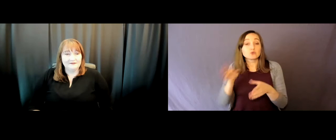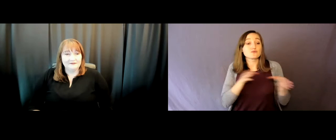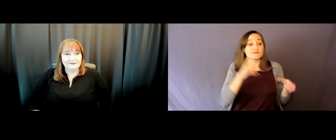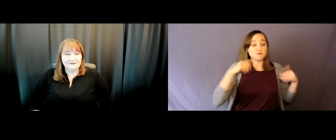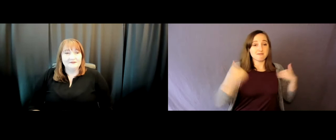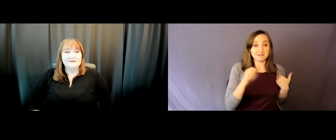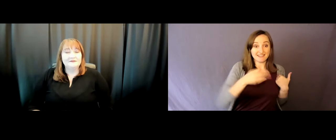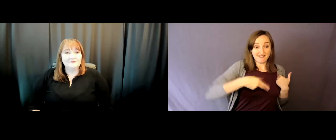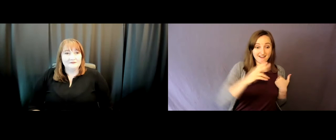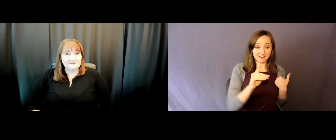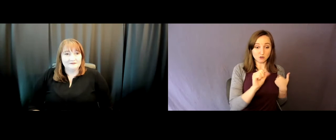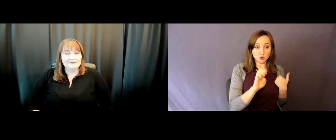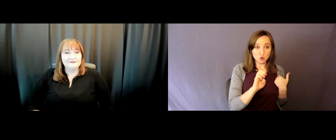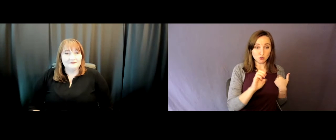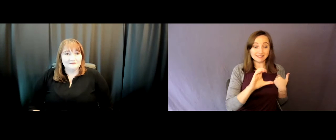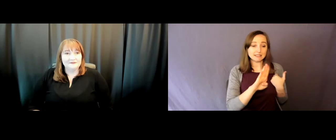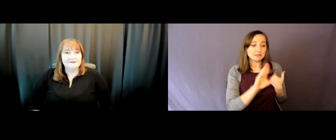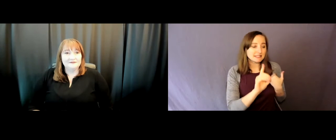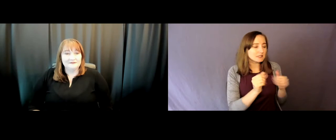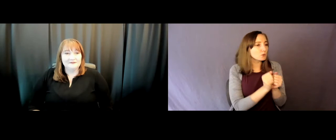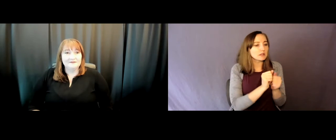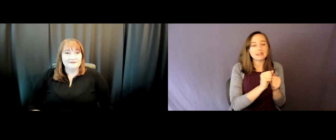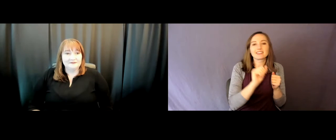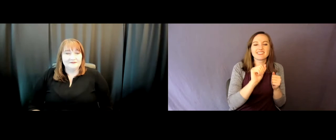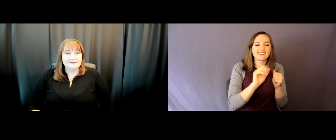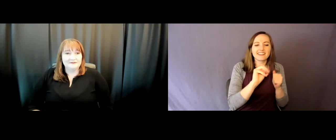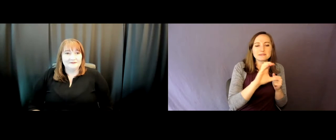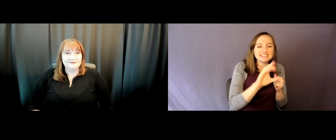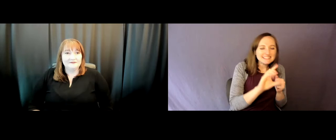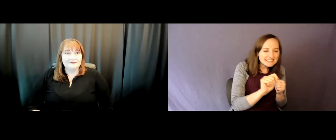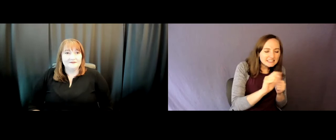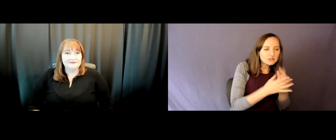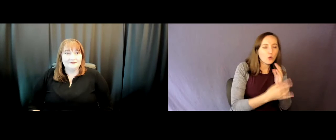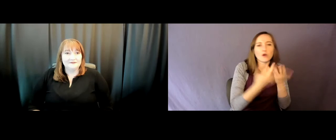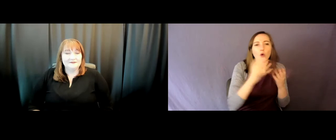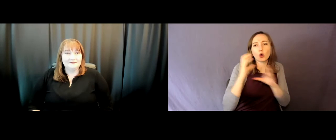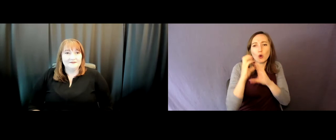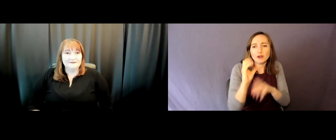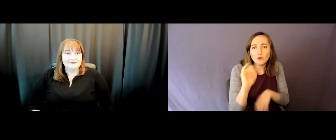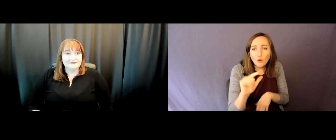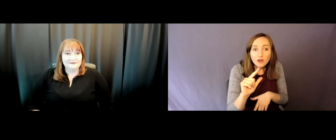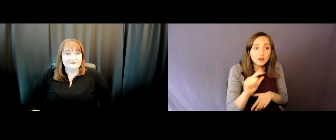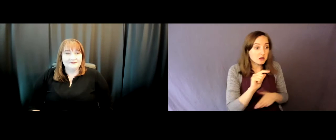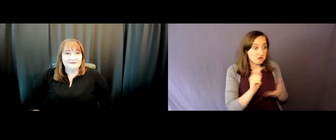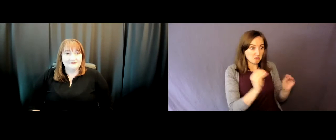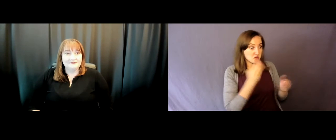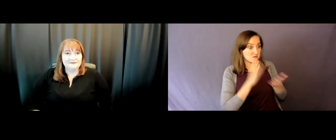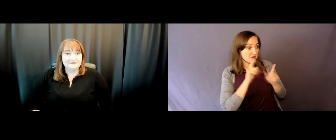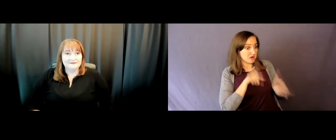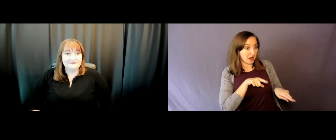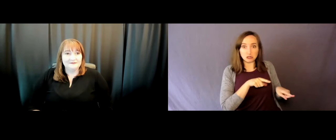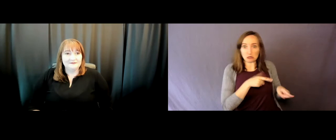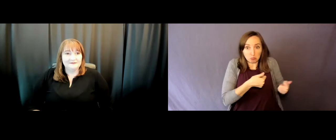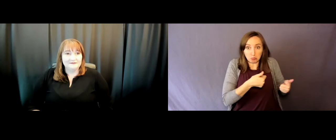of CBD and the MCT oil or the coconut oil, whatever it's mixed in, isn't causing an abreaction, it can